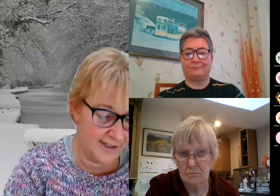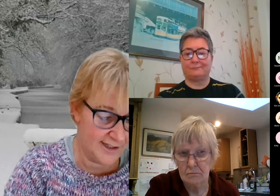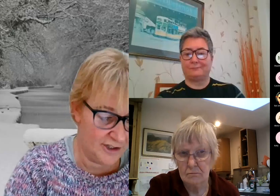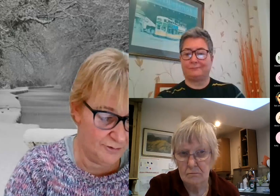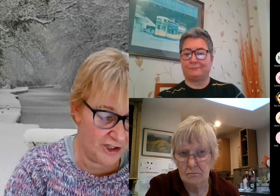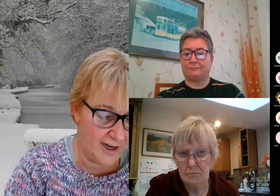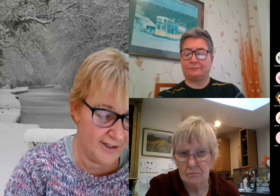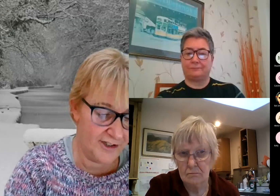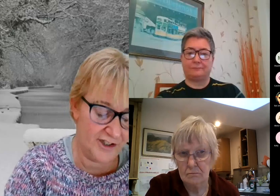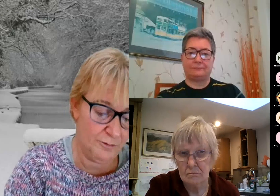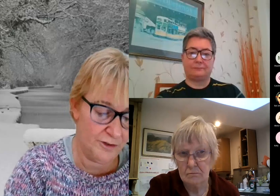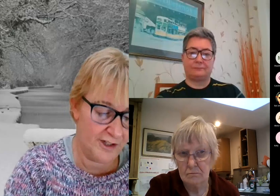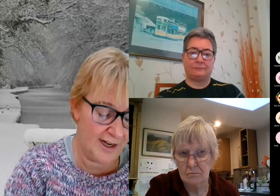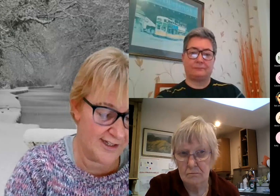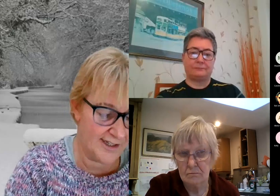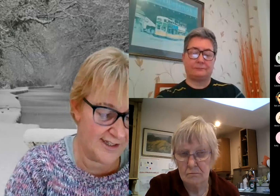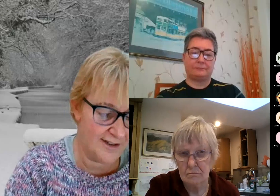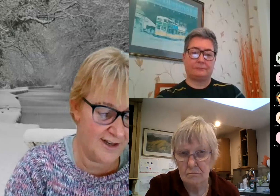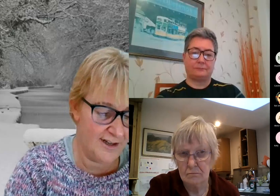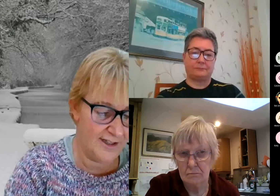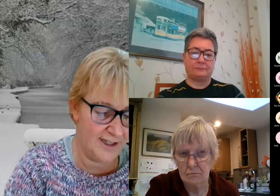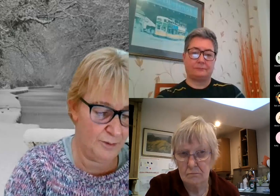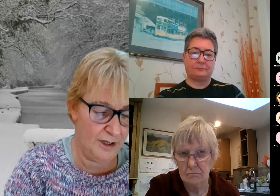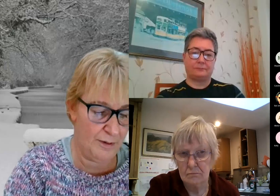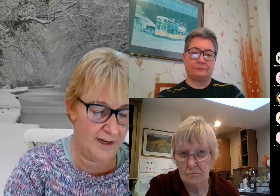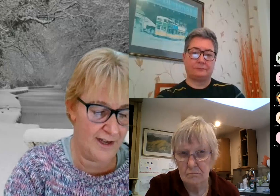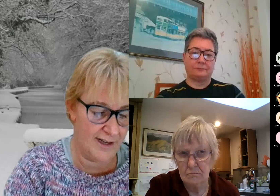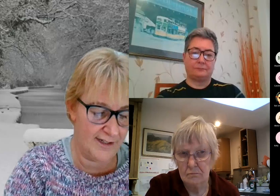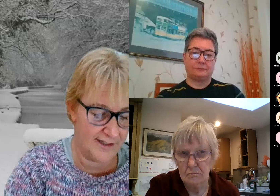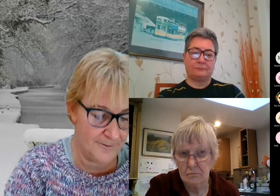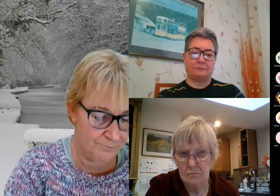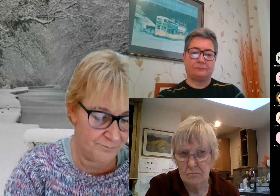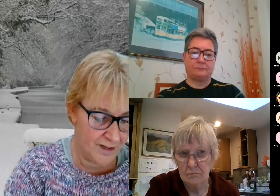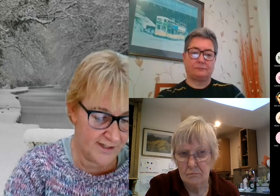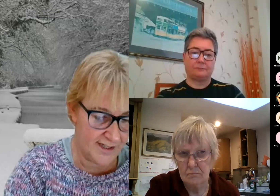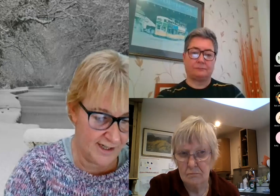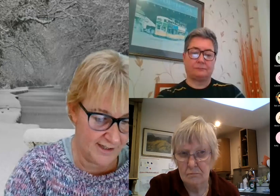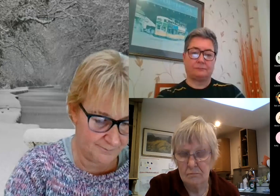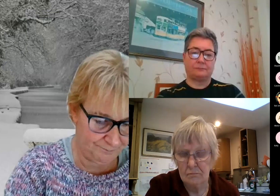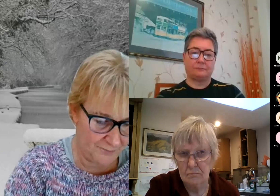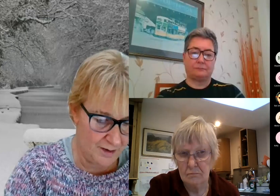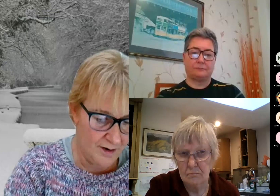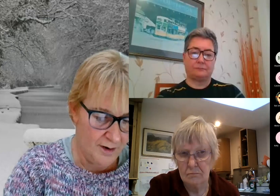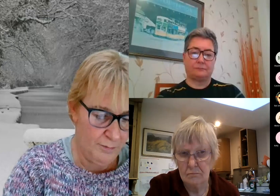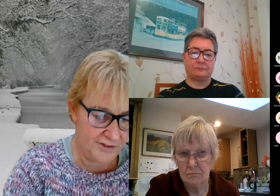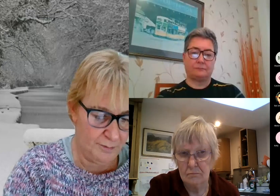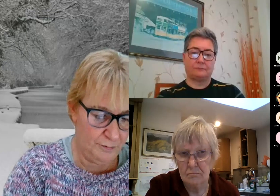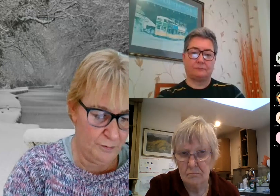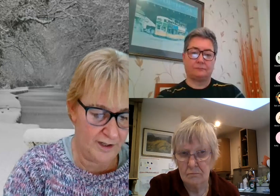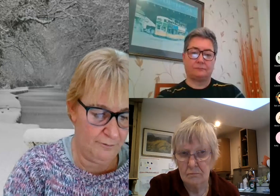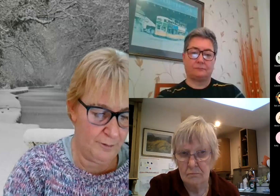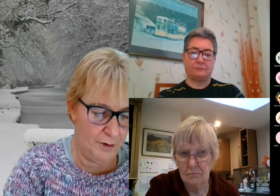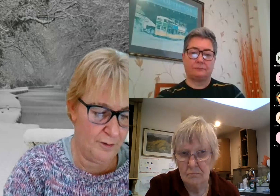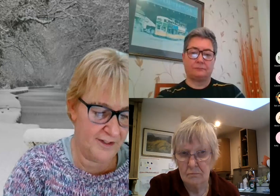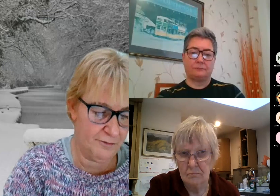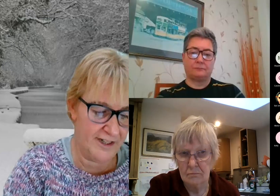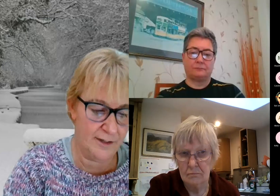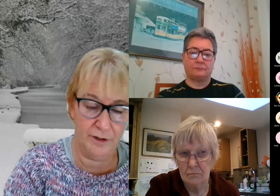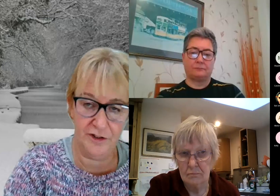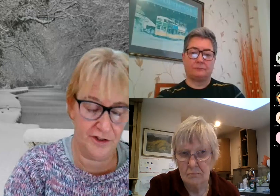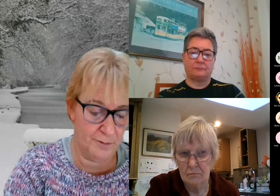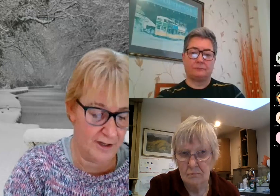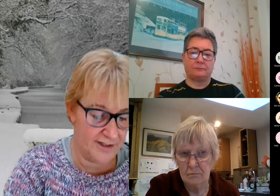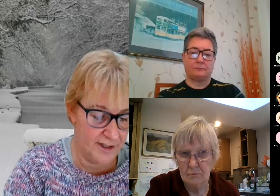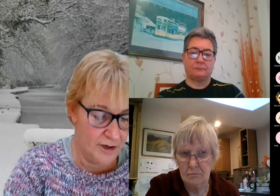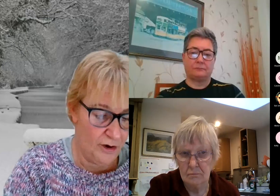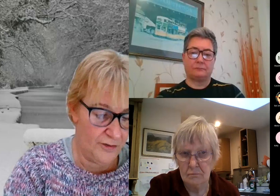have access to chat. And what Kelly says is, in the DWP guidance, it states, possible working from home as a